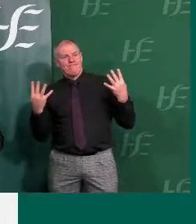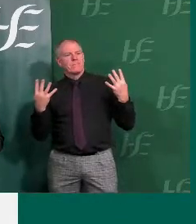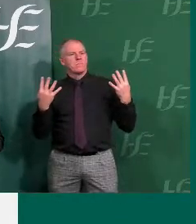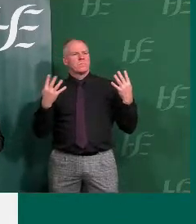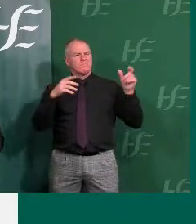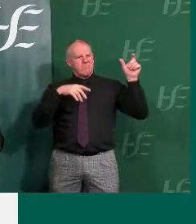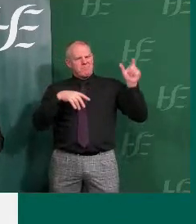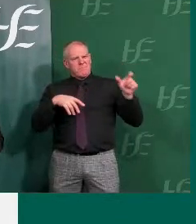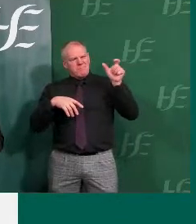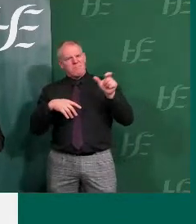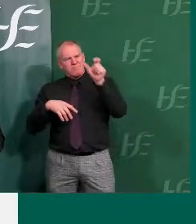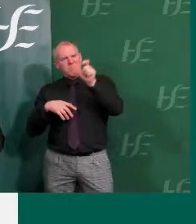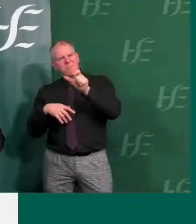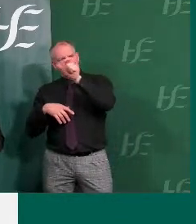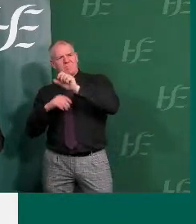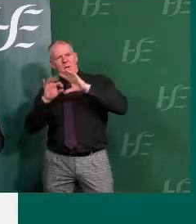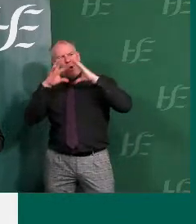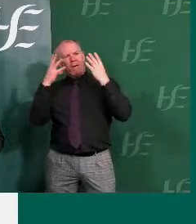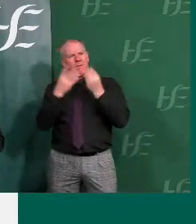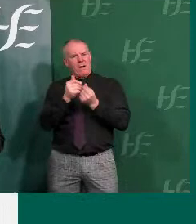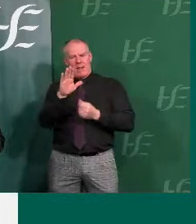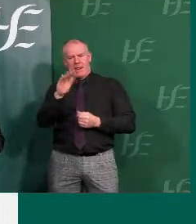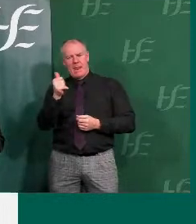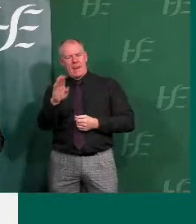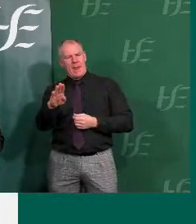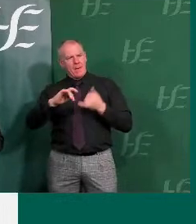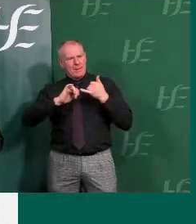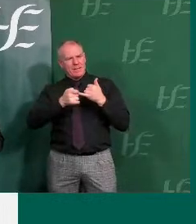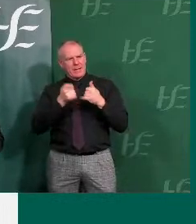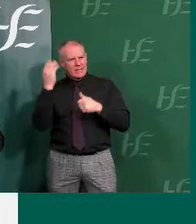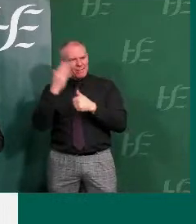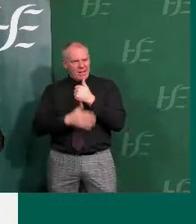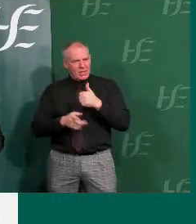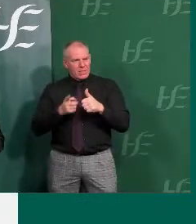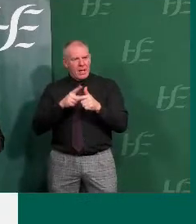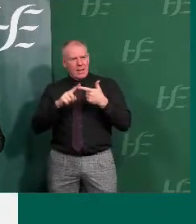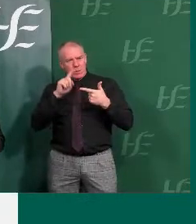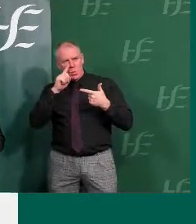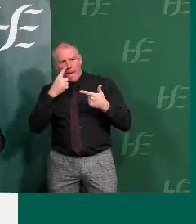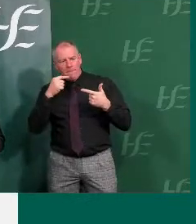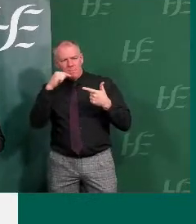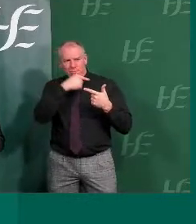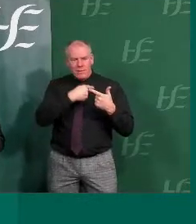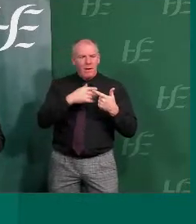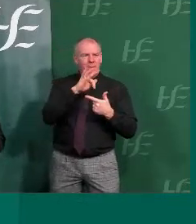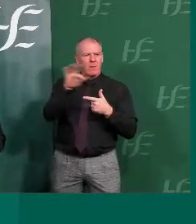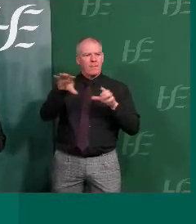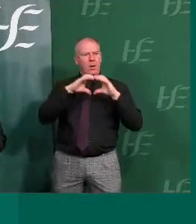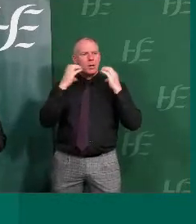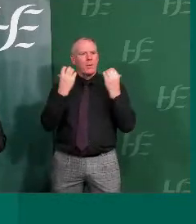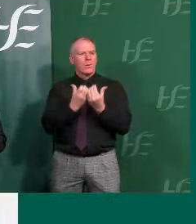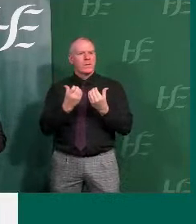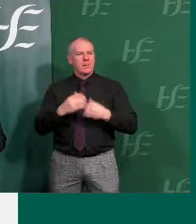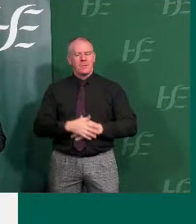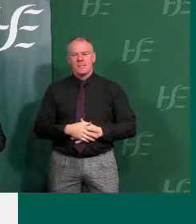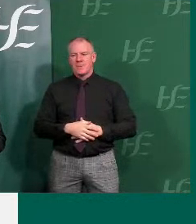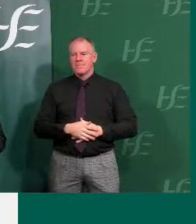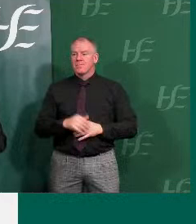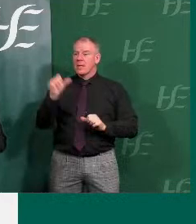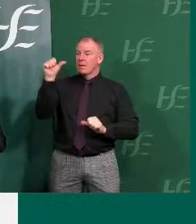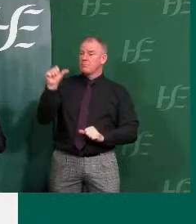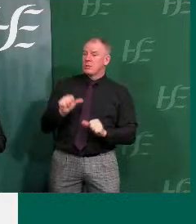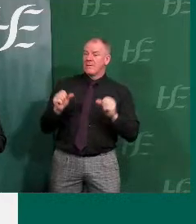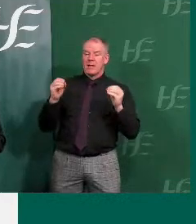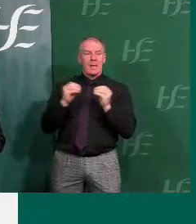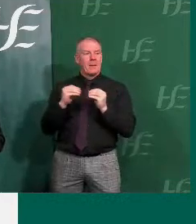dashboard in terms of the total lab tests and equally swabs taken in the community. Just want to briefly touch